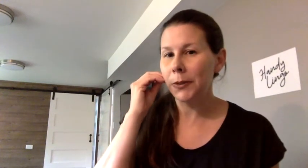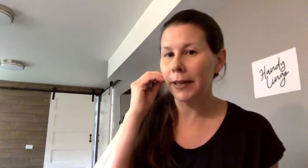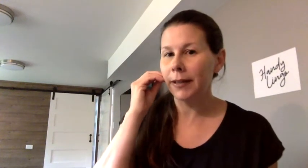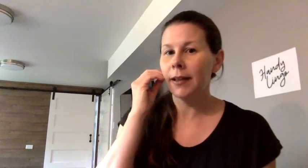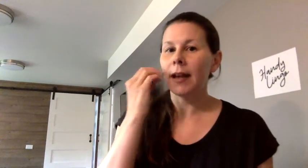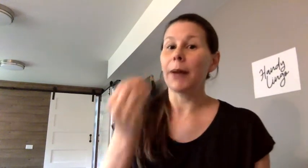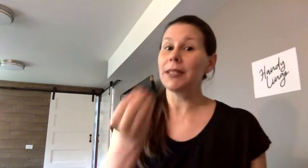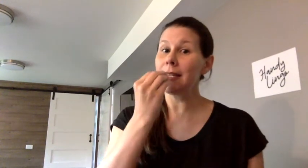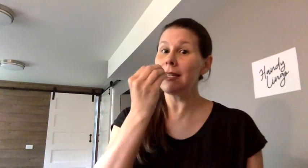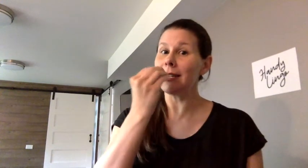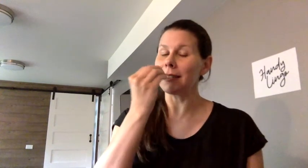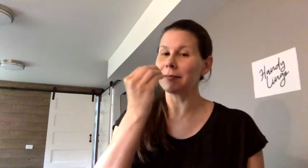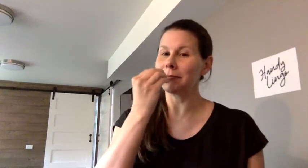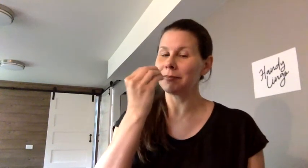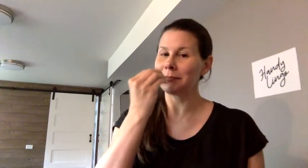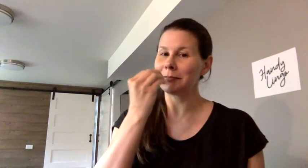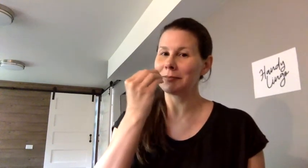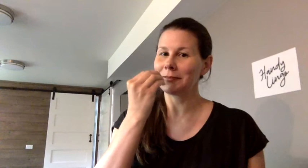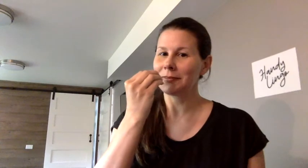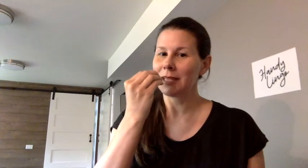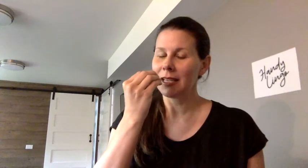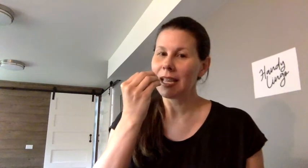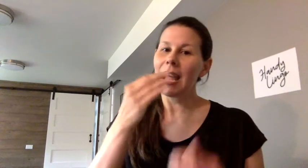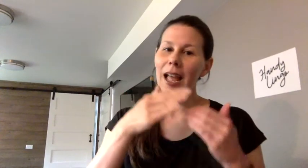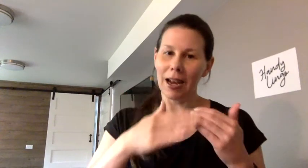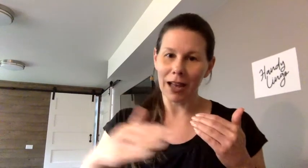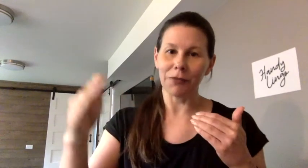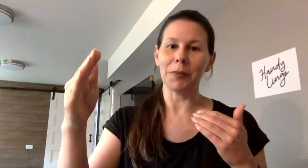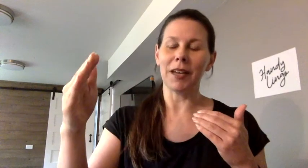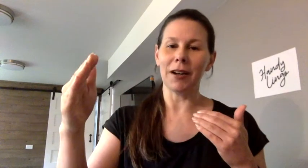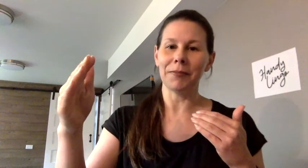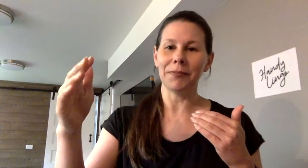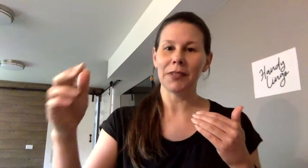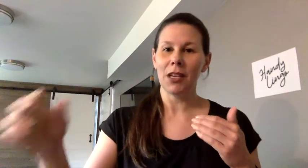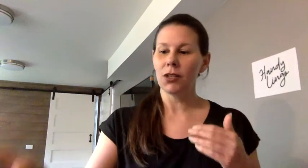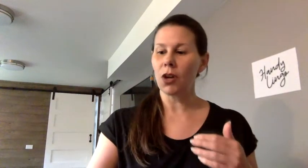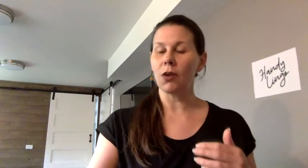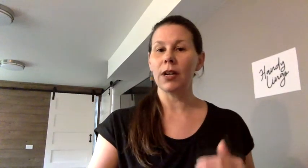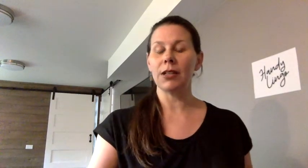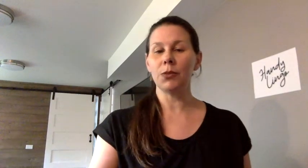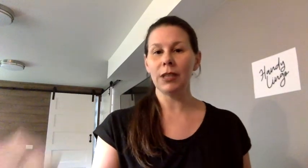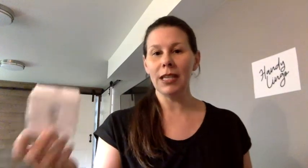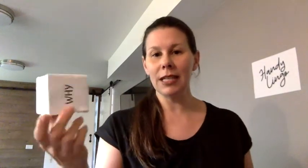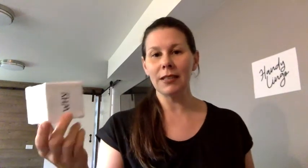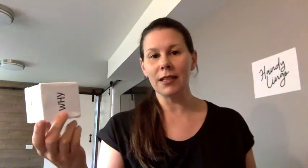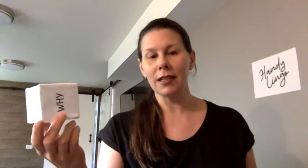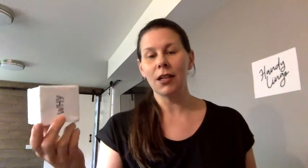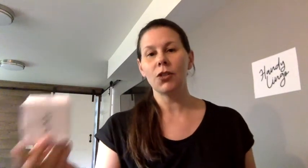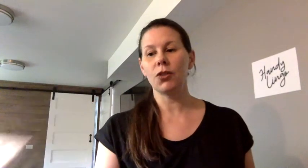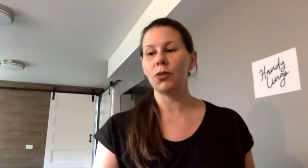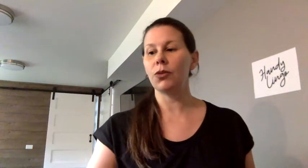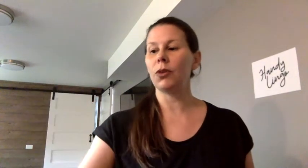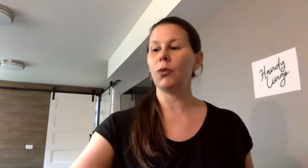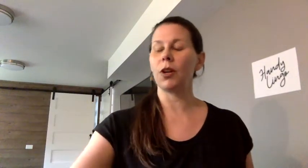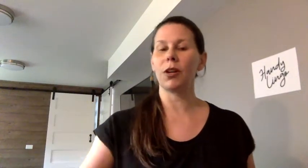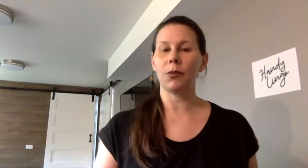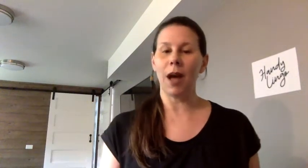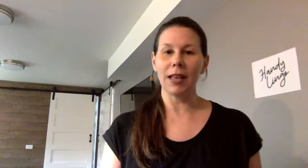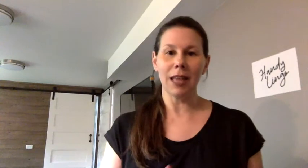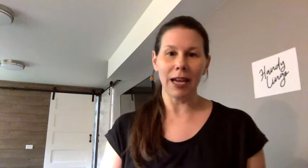doing? I was eating. And on from there. So it's really easy to work online